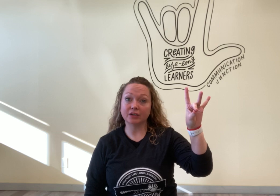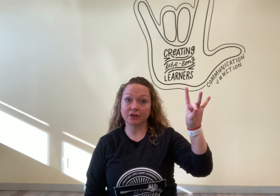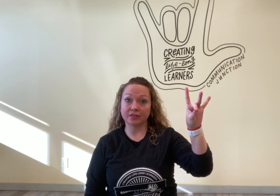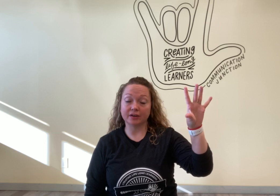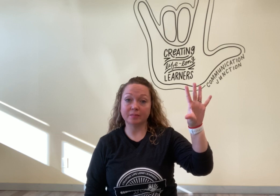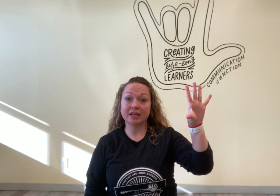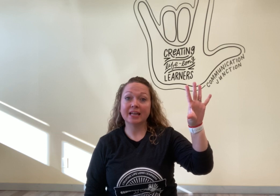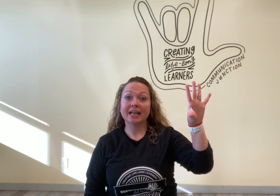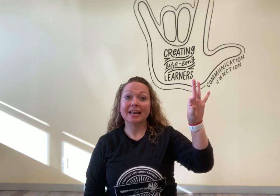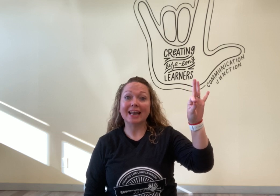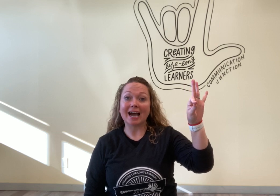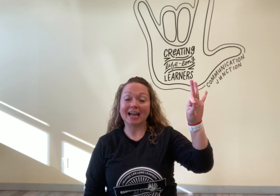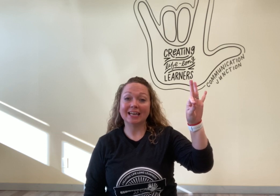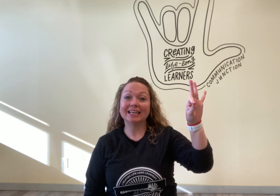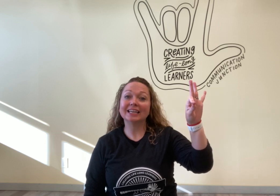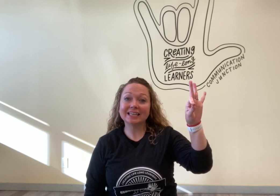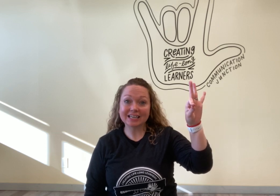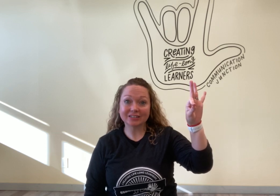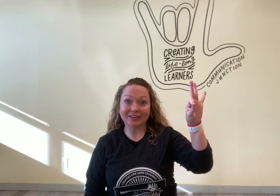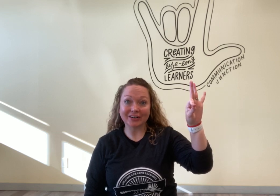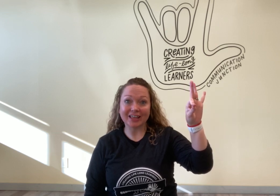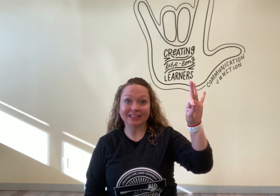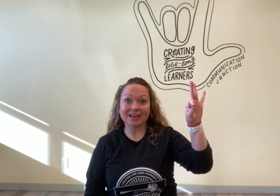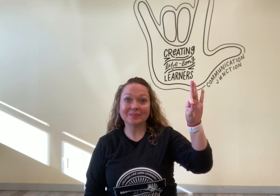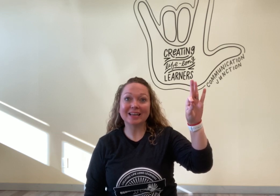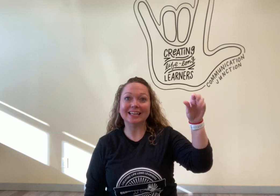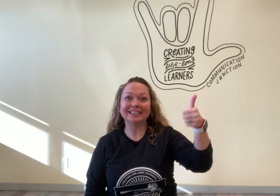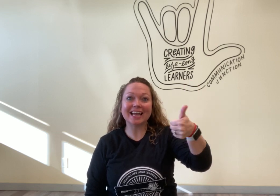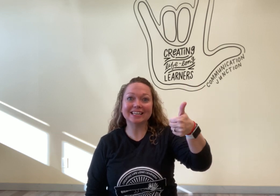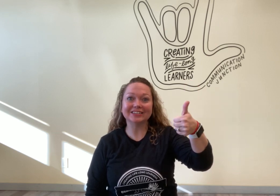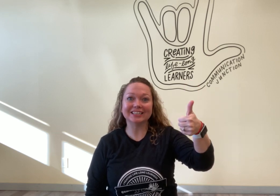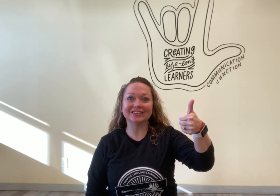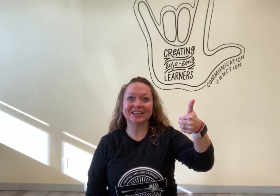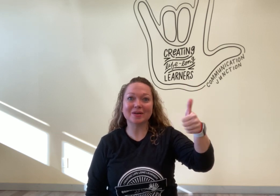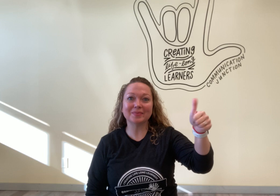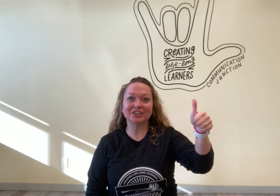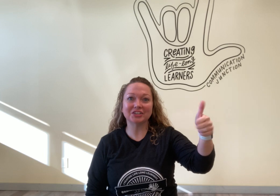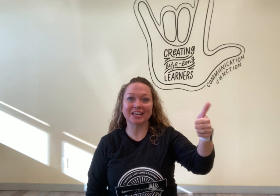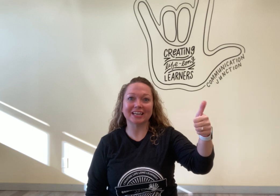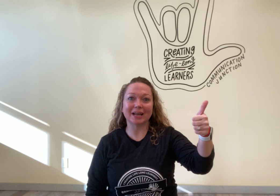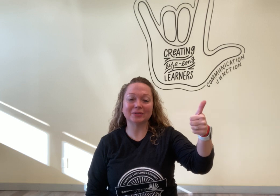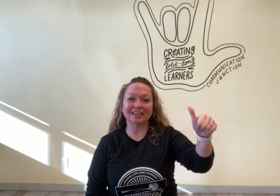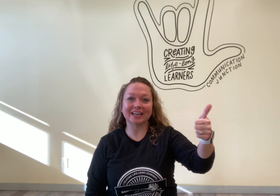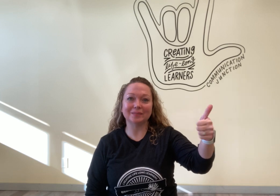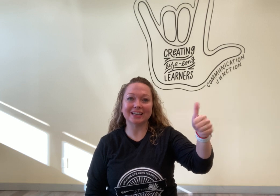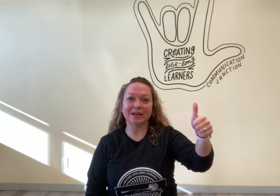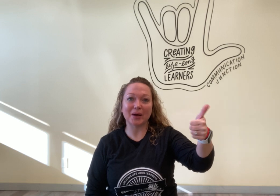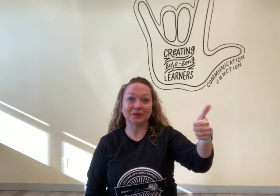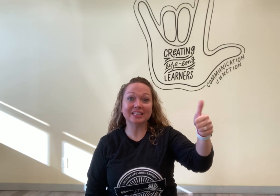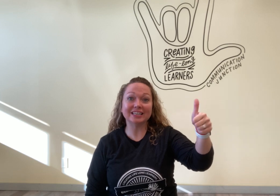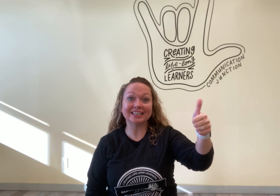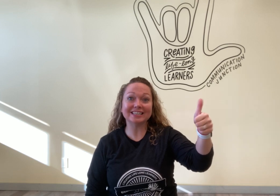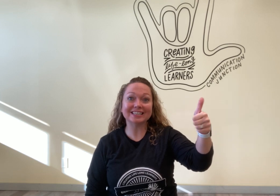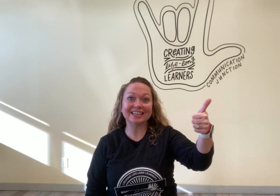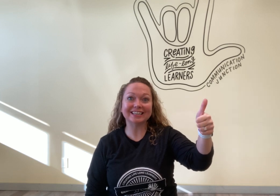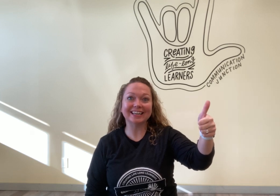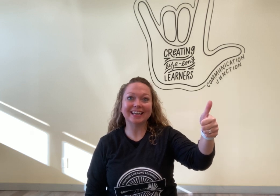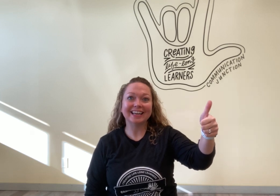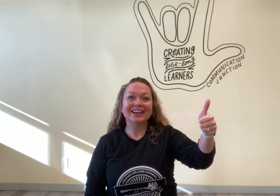and thumb, 9, index finger and thumb, and 10, you stick your thumb up and you shake it, and I pretend like I'm dinging a bell. Ding, ding, ding, ding, ding.